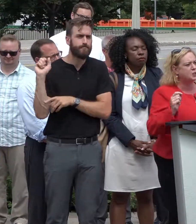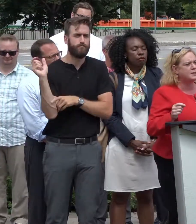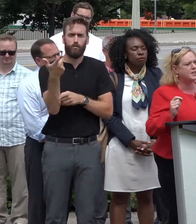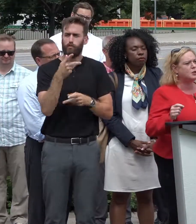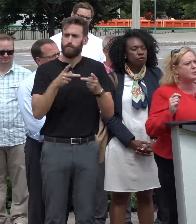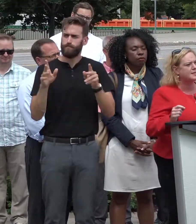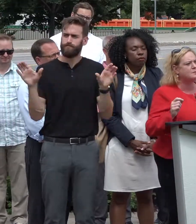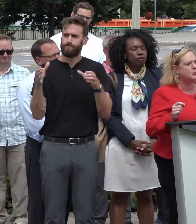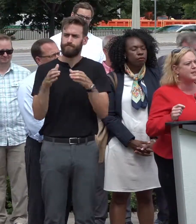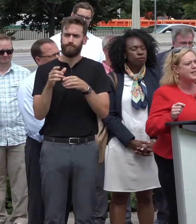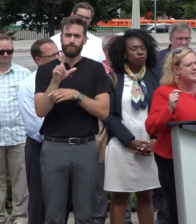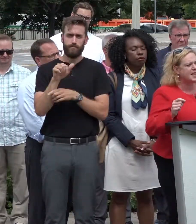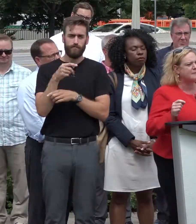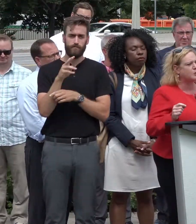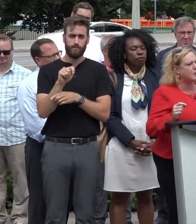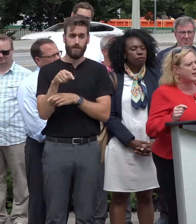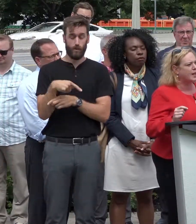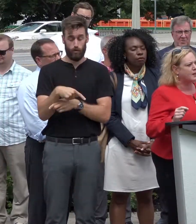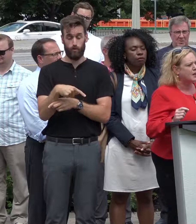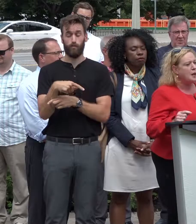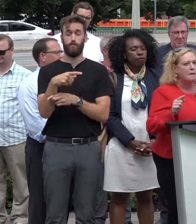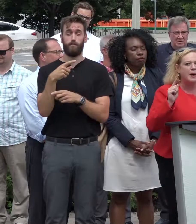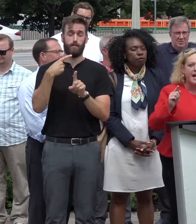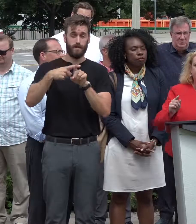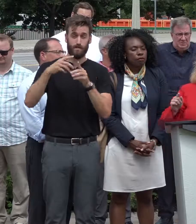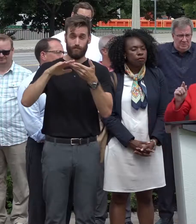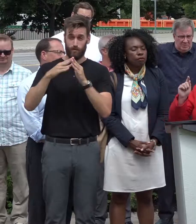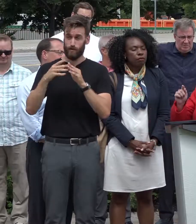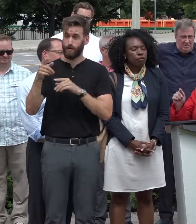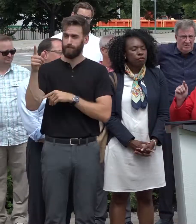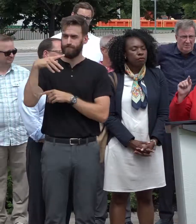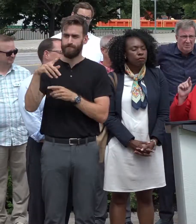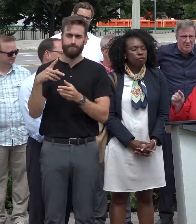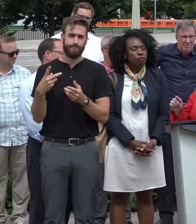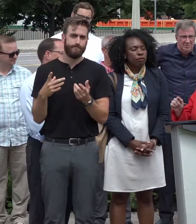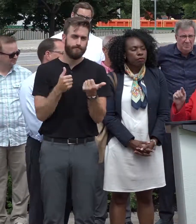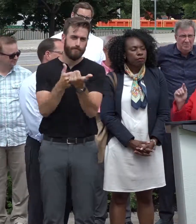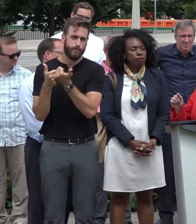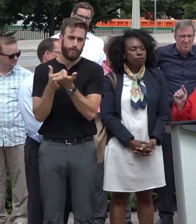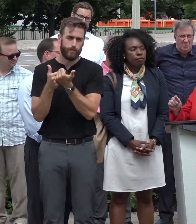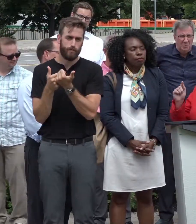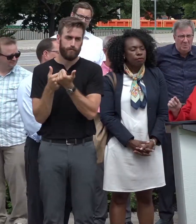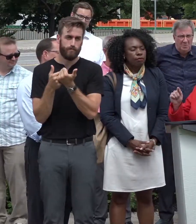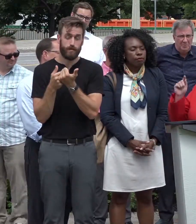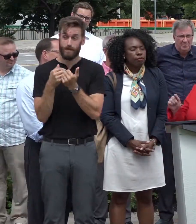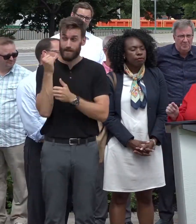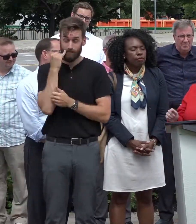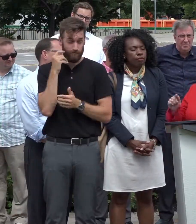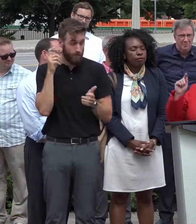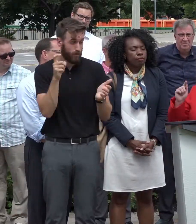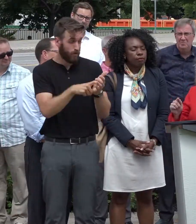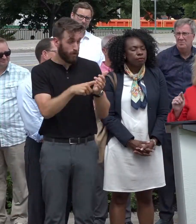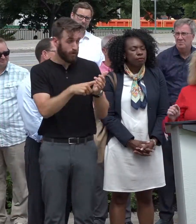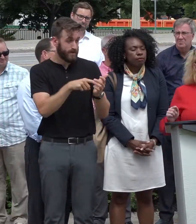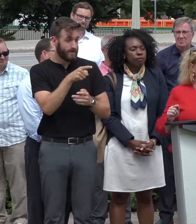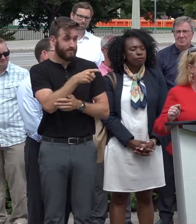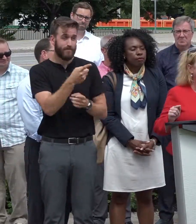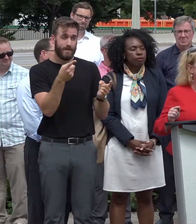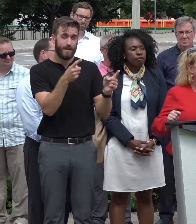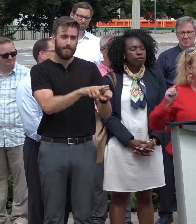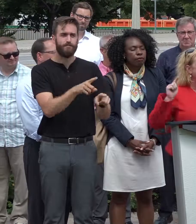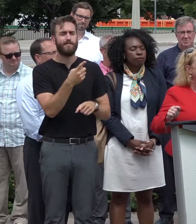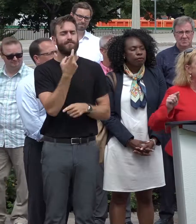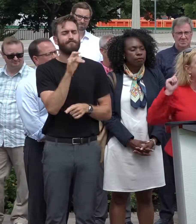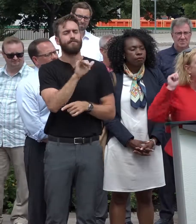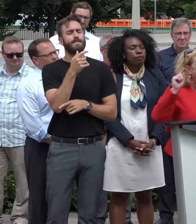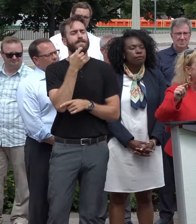you in the LGBTQ+ community stand up for one another. But just as importantly, when we see things that happen like they did on